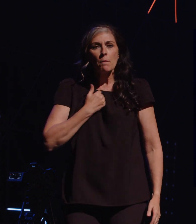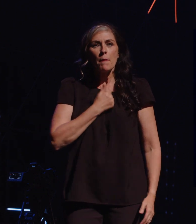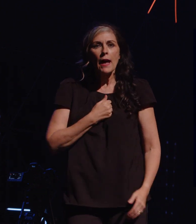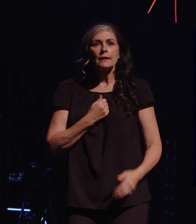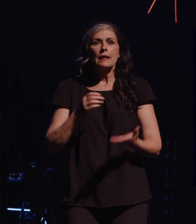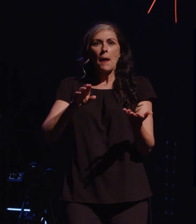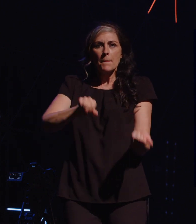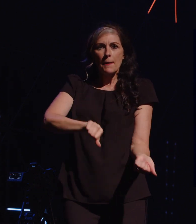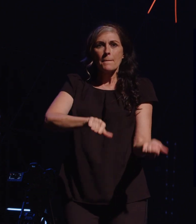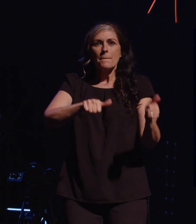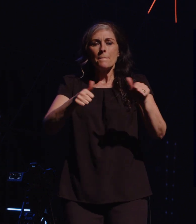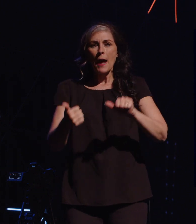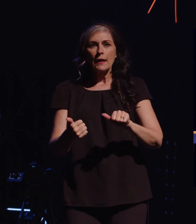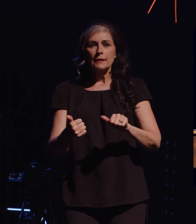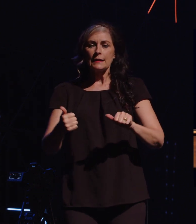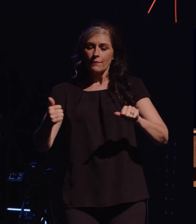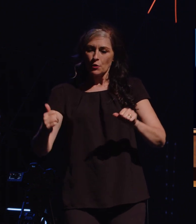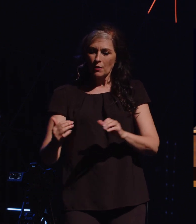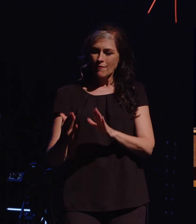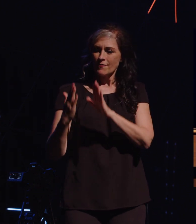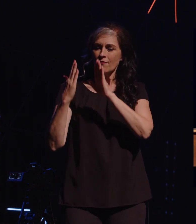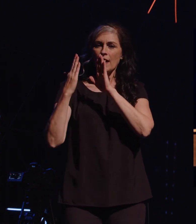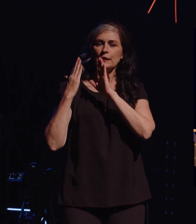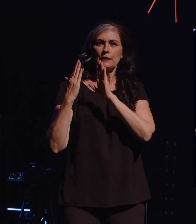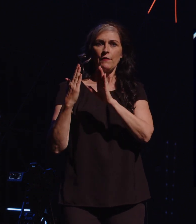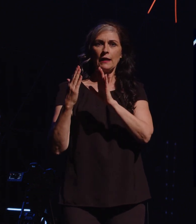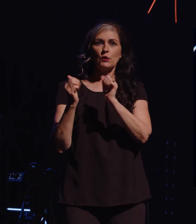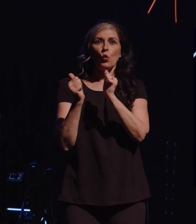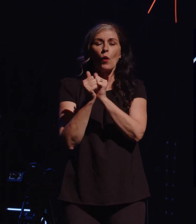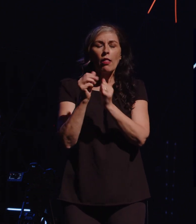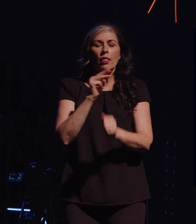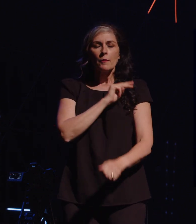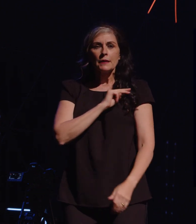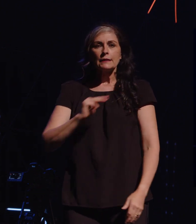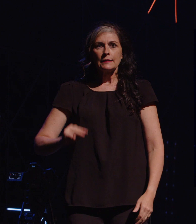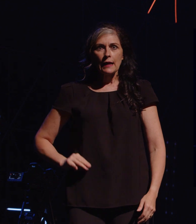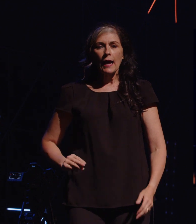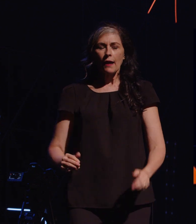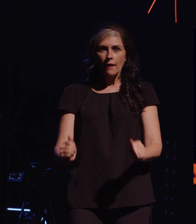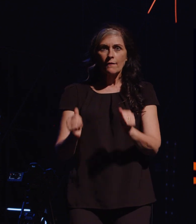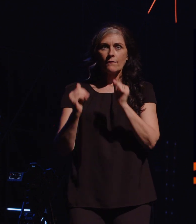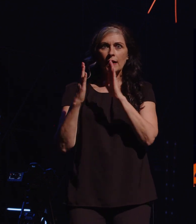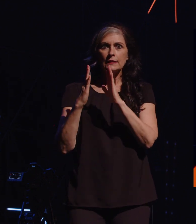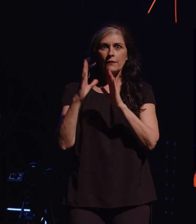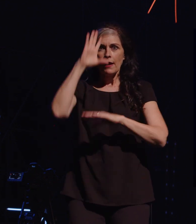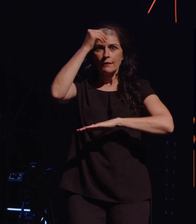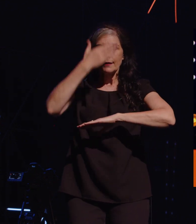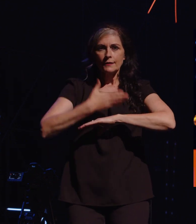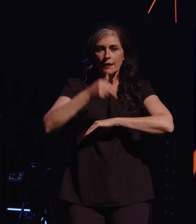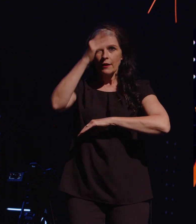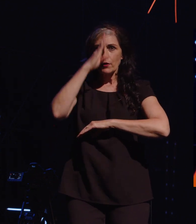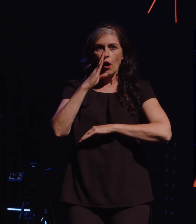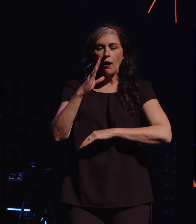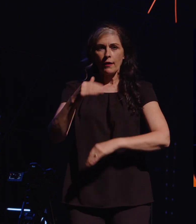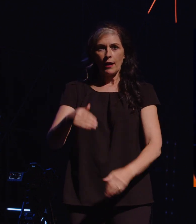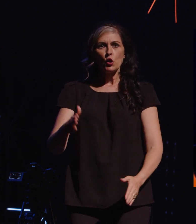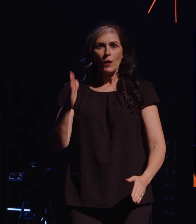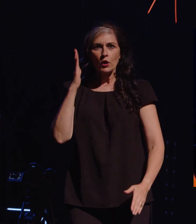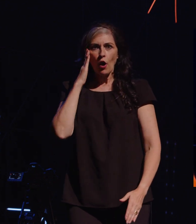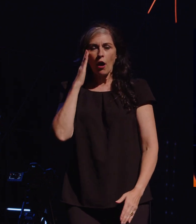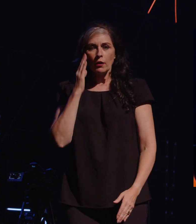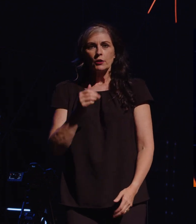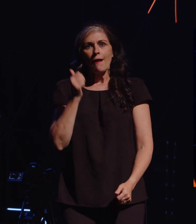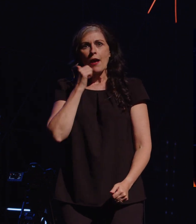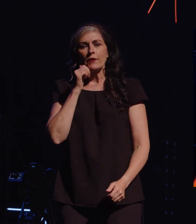baptized. And when you come face to face with the Messiah, you come face to face with the Son of God and you acknowledge who he is, a common